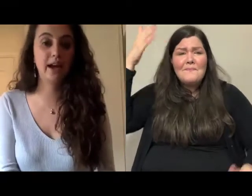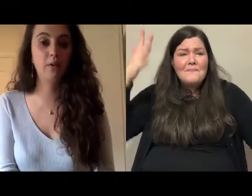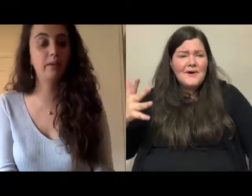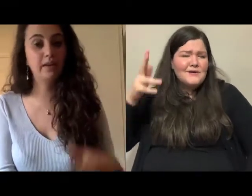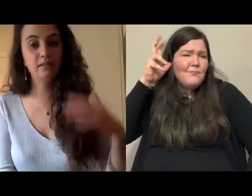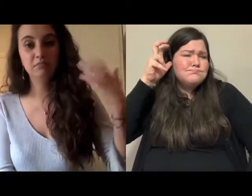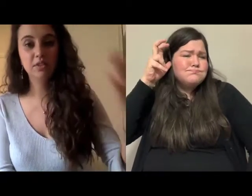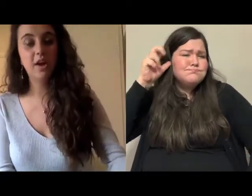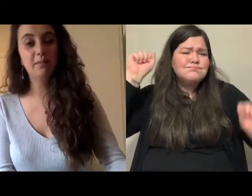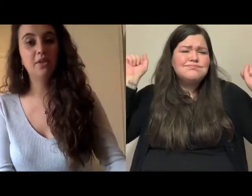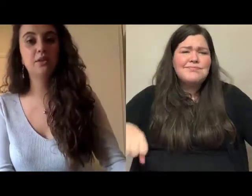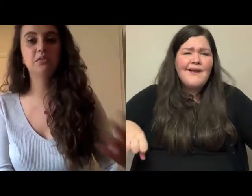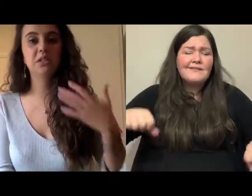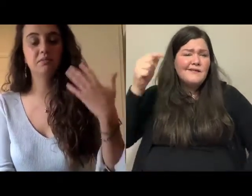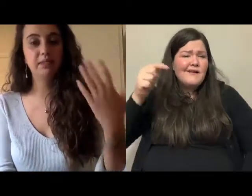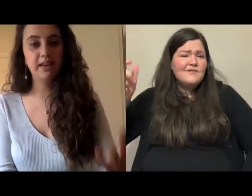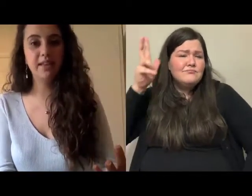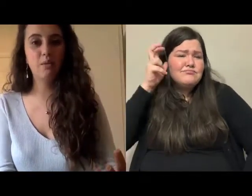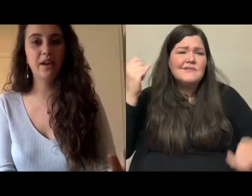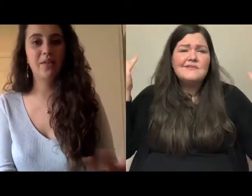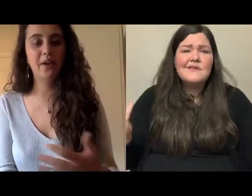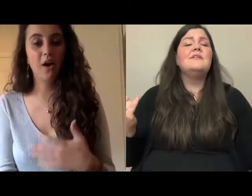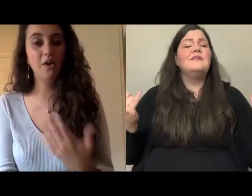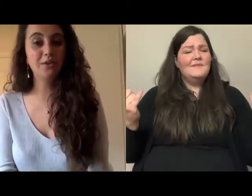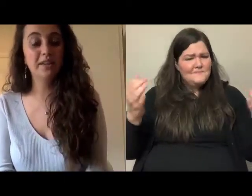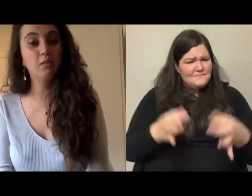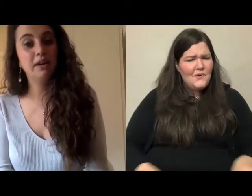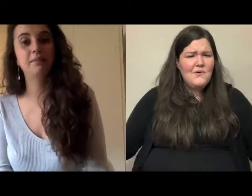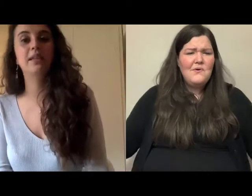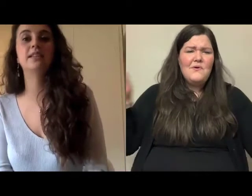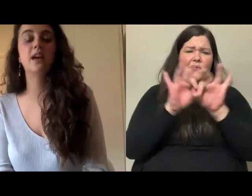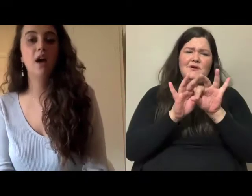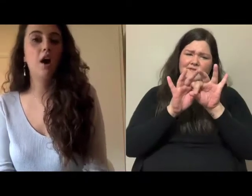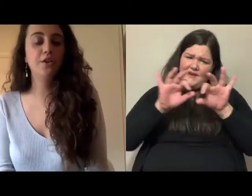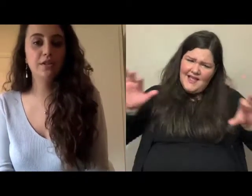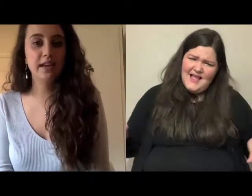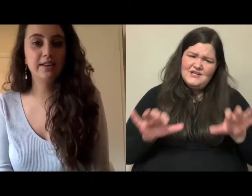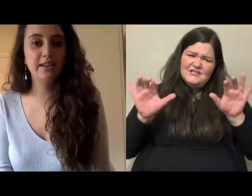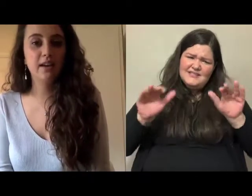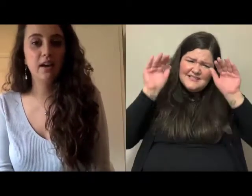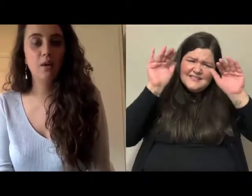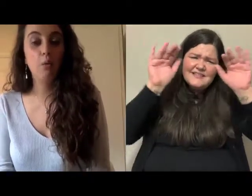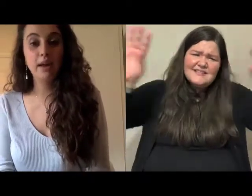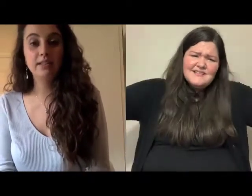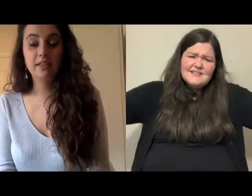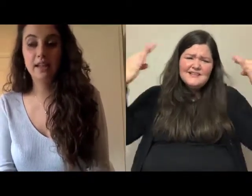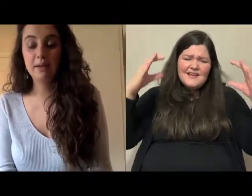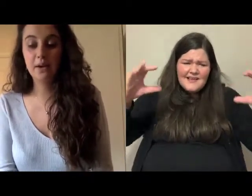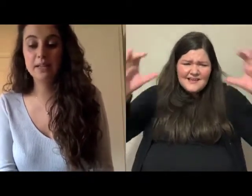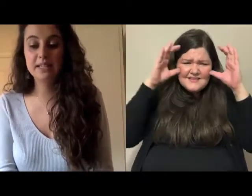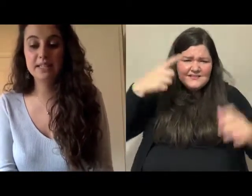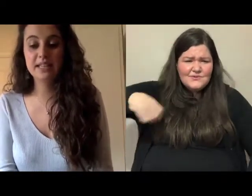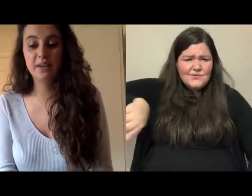right now by talking about the Green New Deal, getting that word out there, understanding what it means, understanding what the